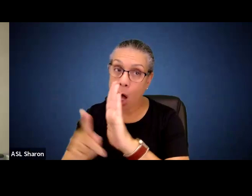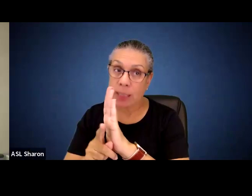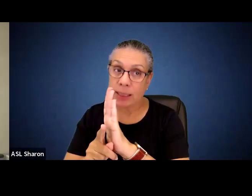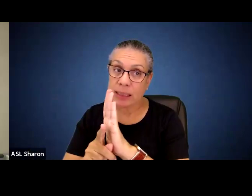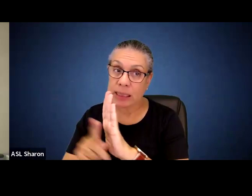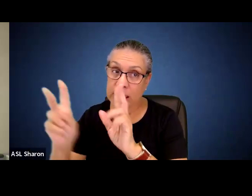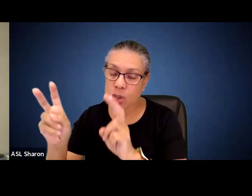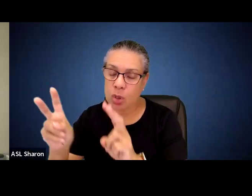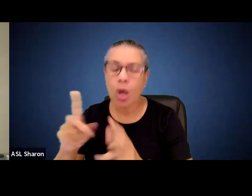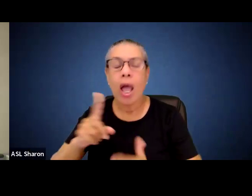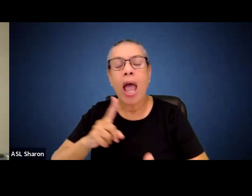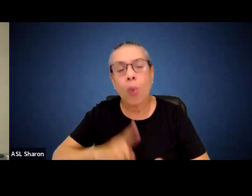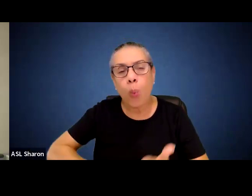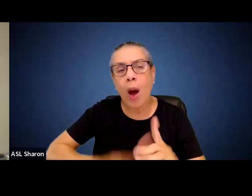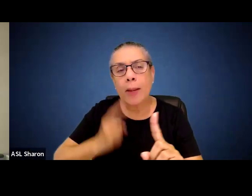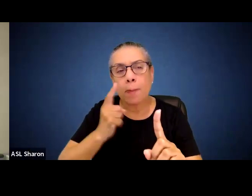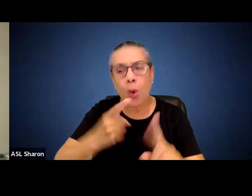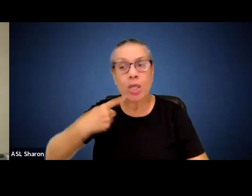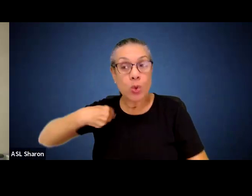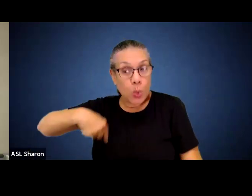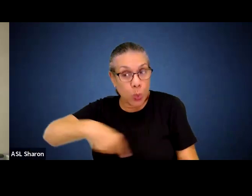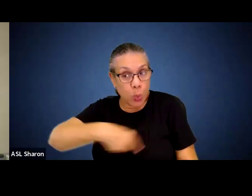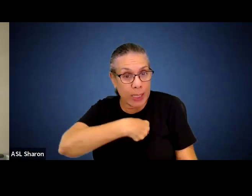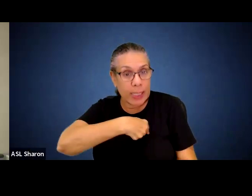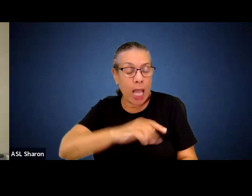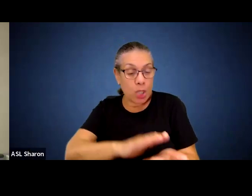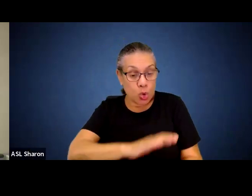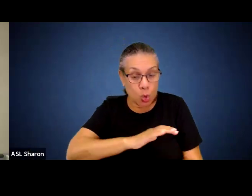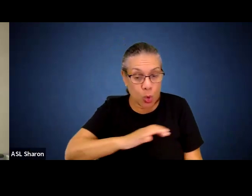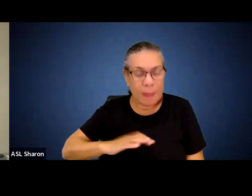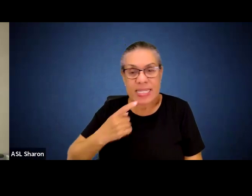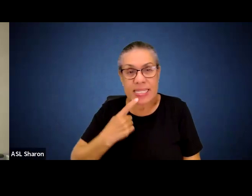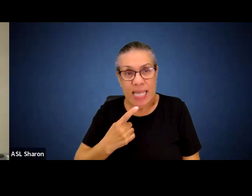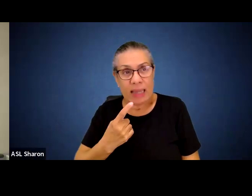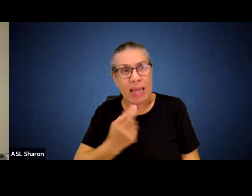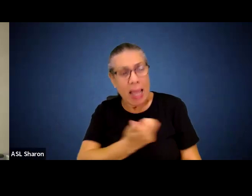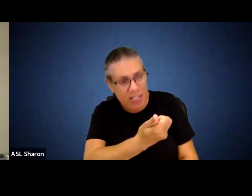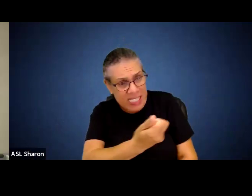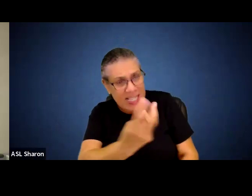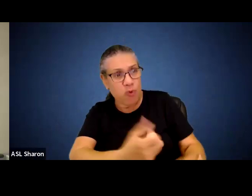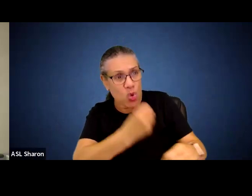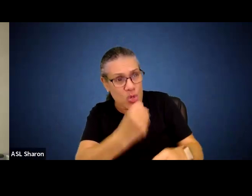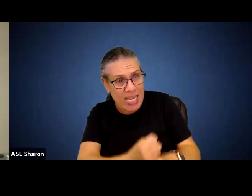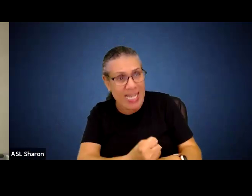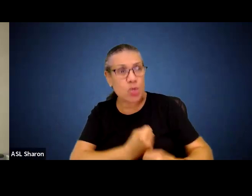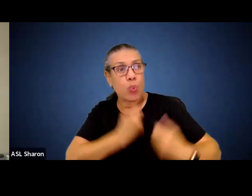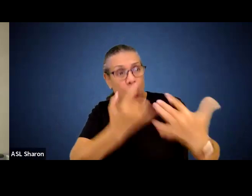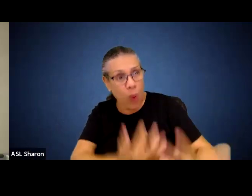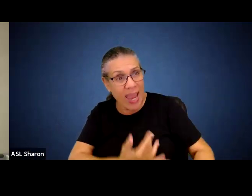point what point do we as a body and as a district say, it's this many years, it's this percentage of